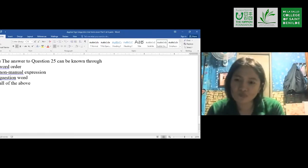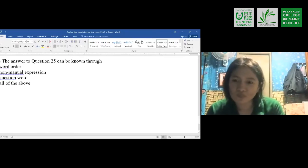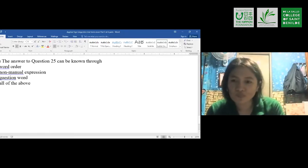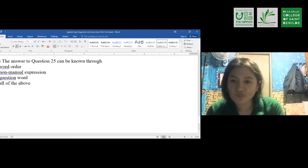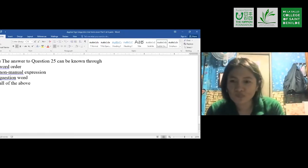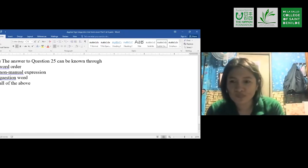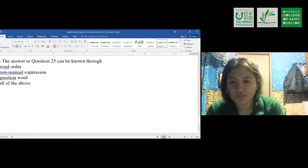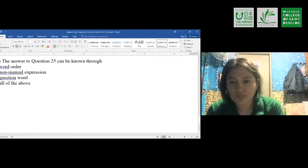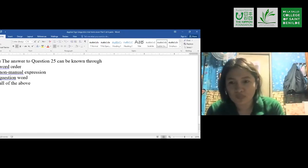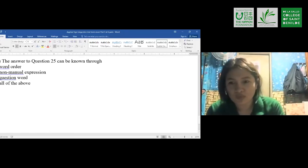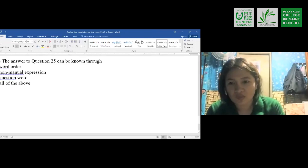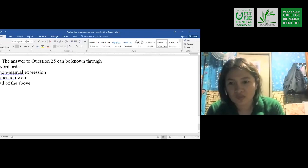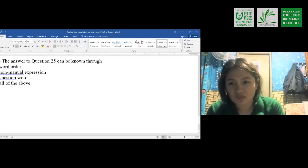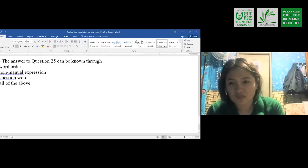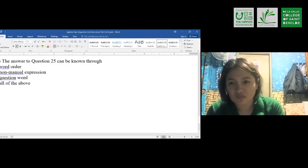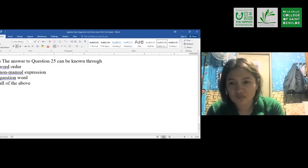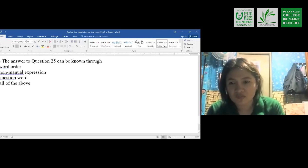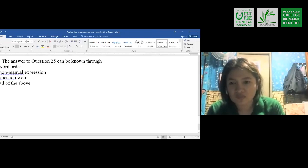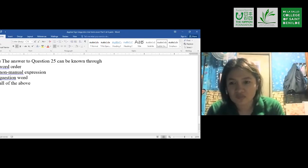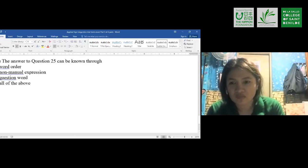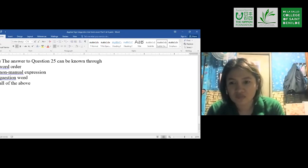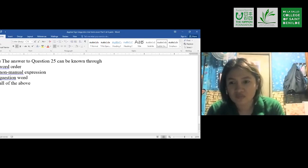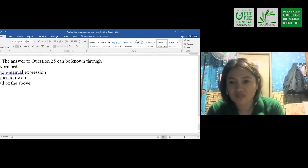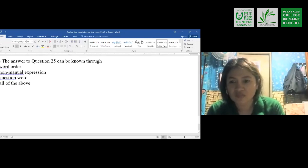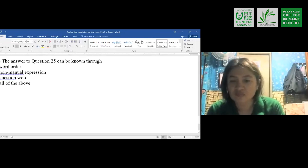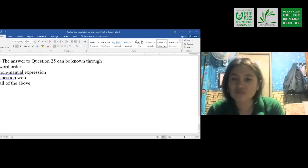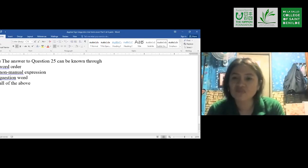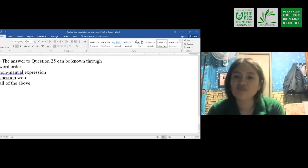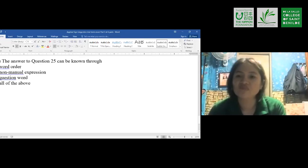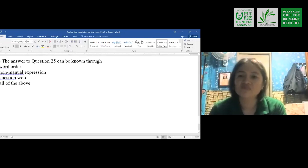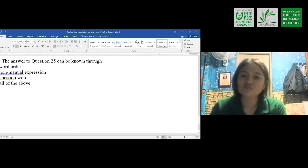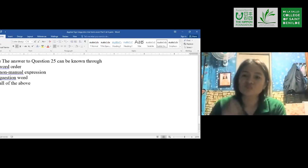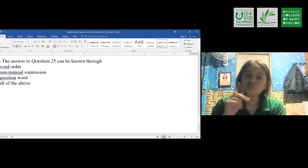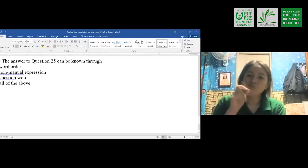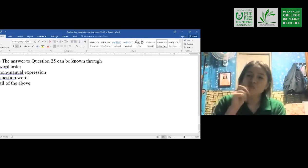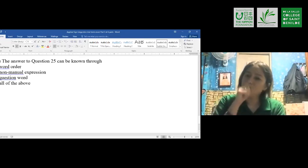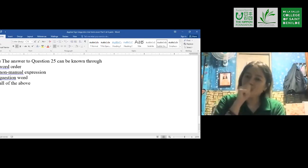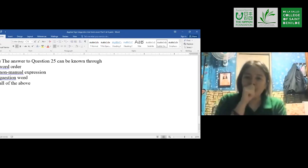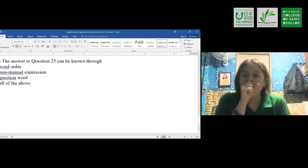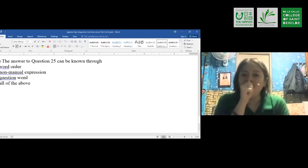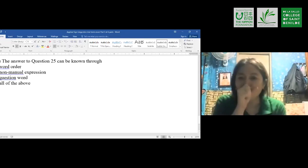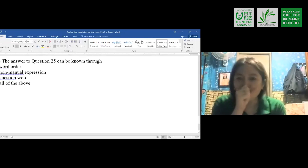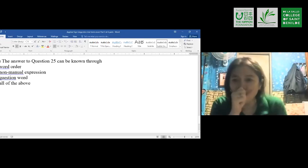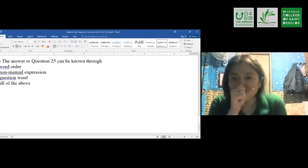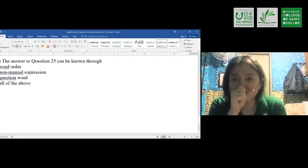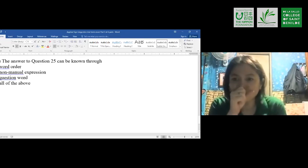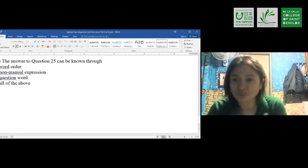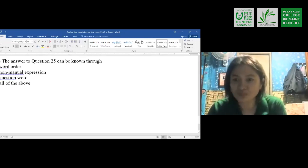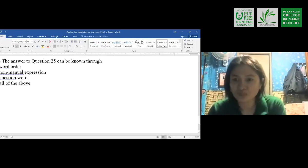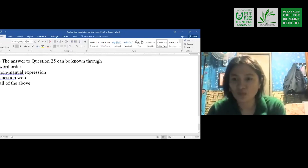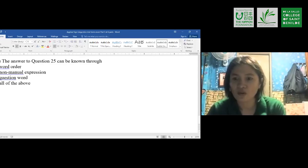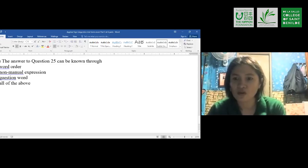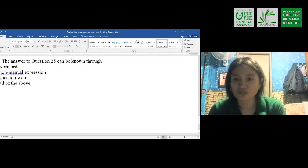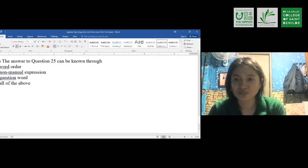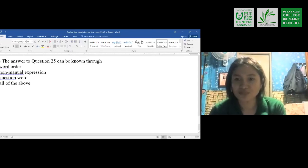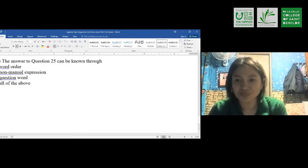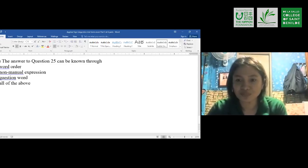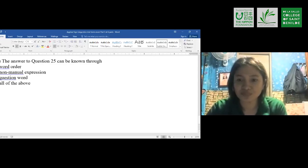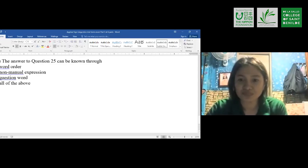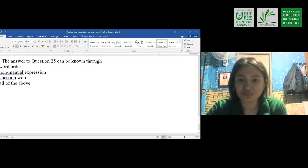a non-manual. So non-manual can be shoulders. It can be your eyes. It can be